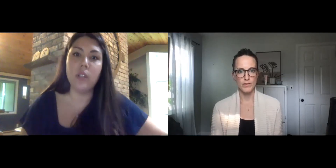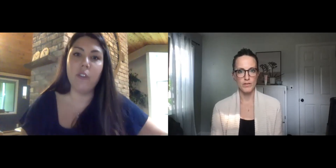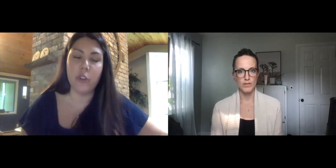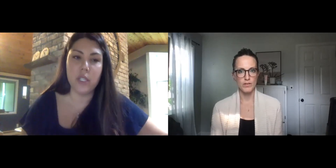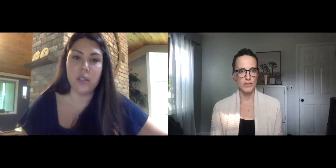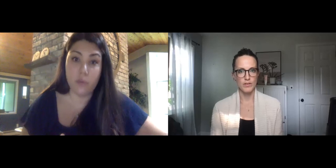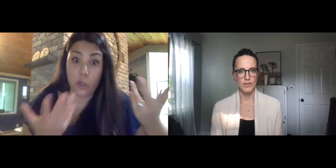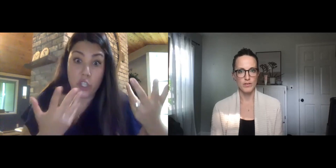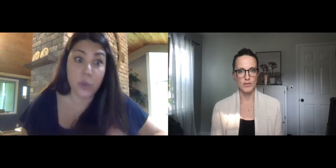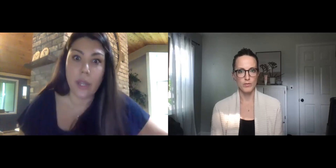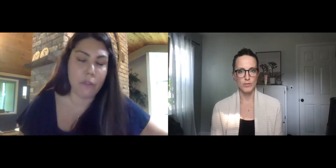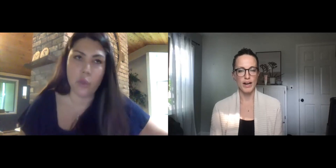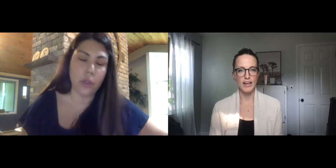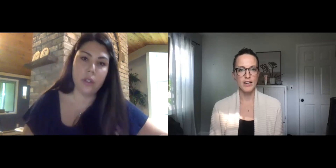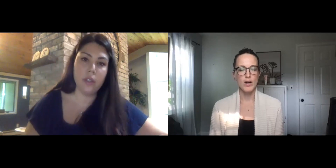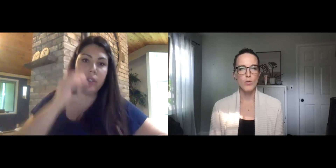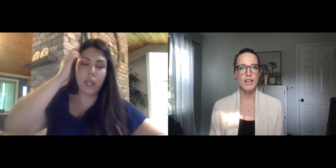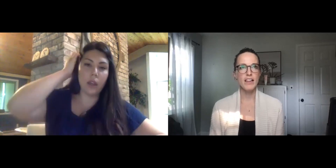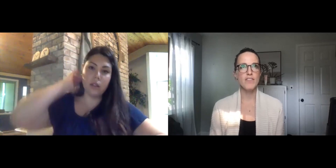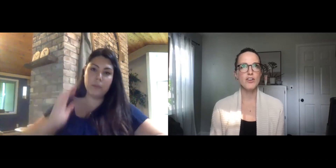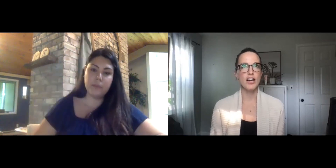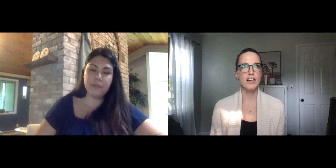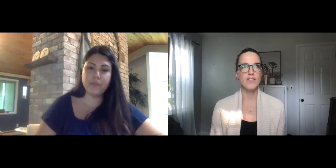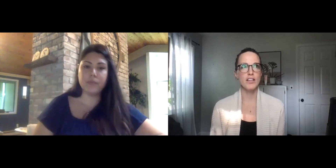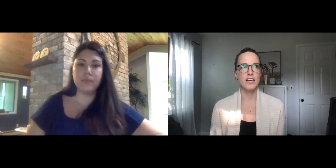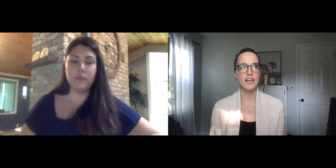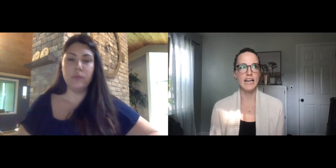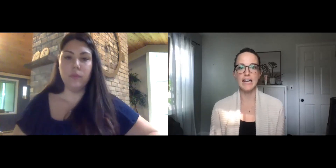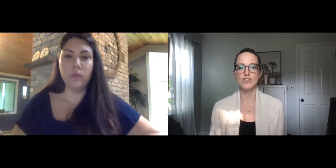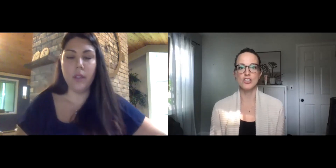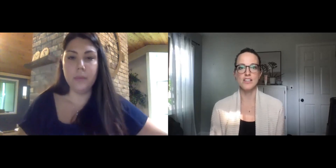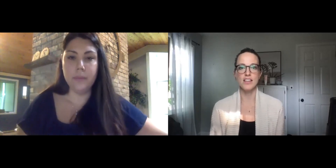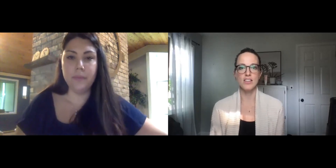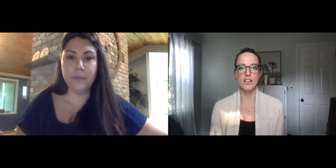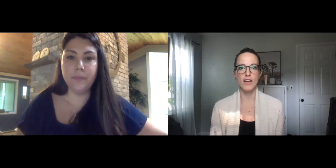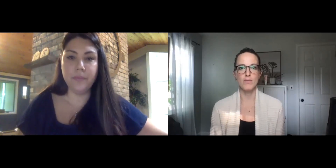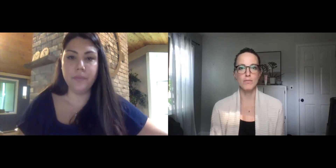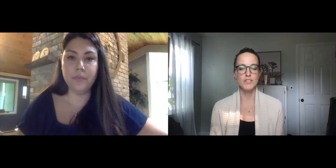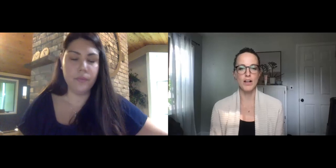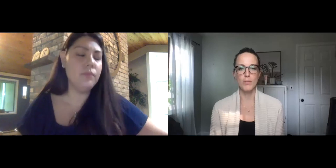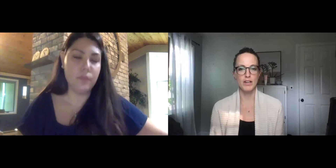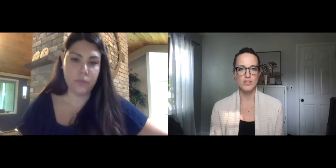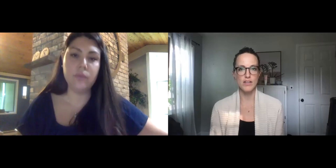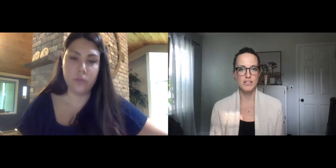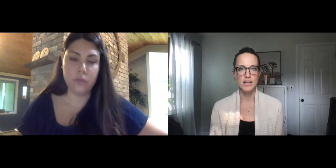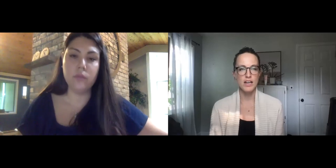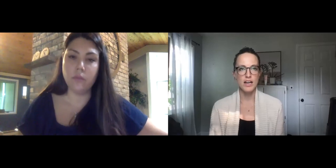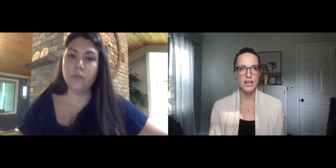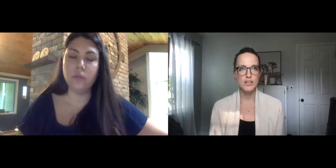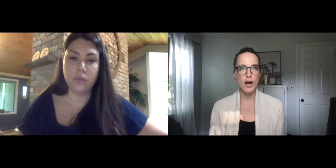gets old enough where she's doing that for Right. sure. Well, and I love that you're not giving like an age, because I think a lot of developmental stuff